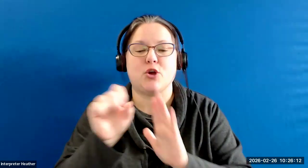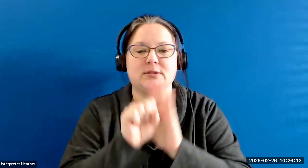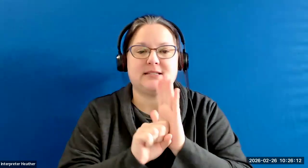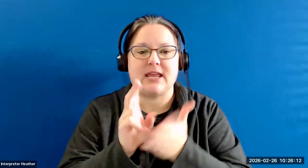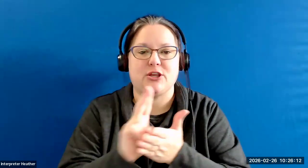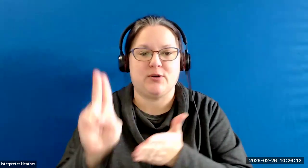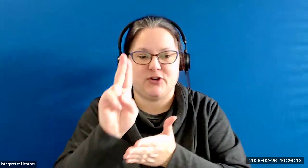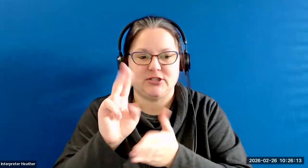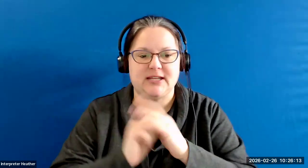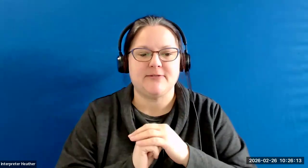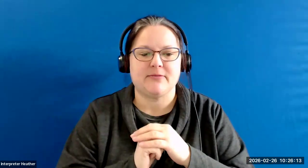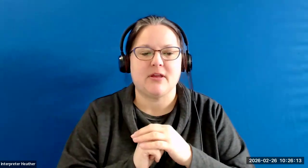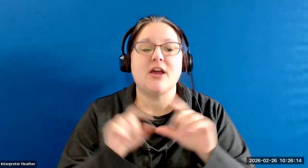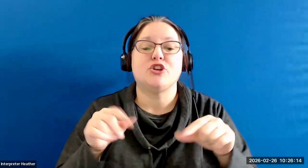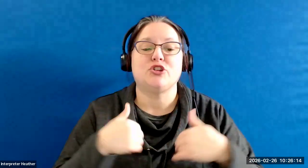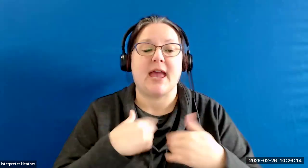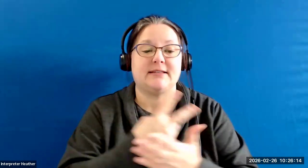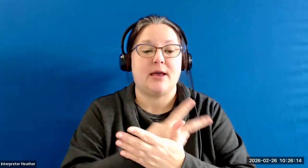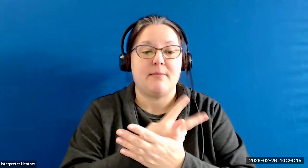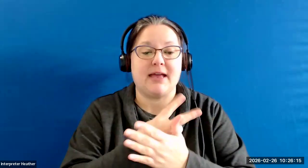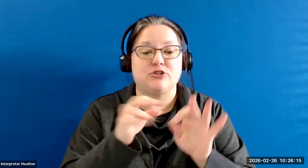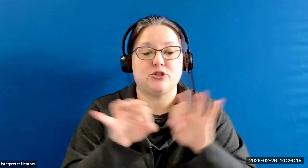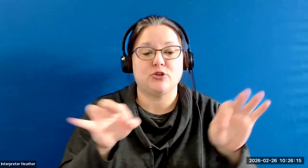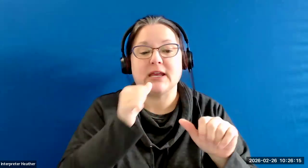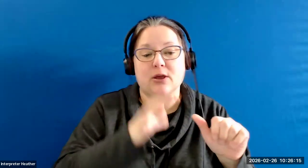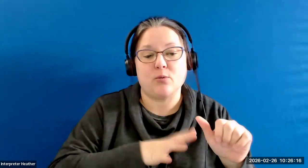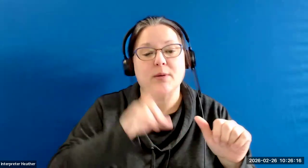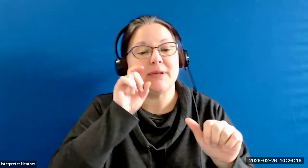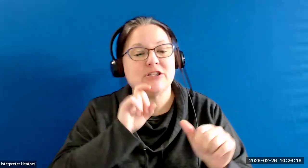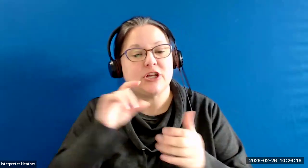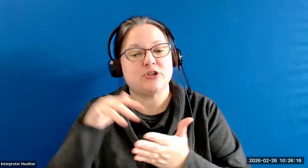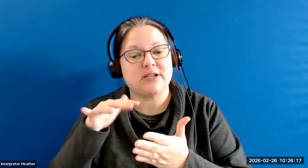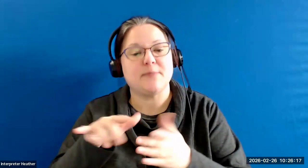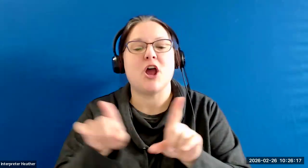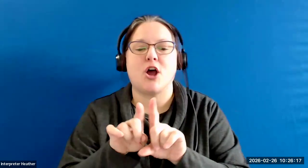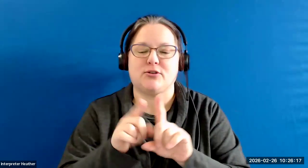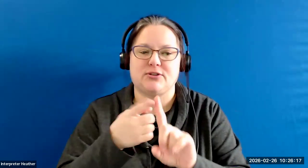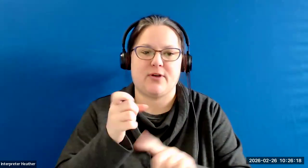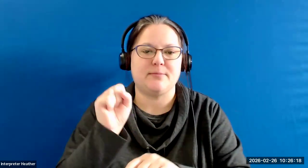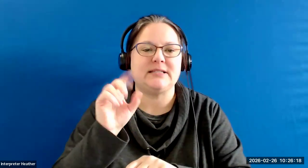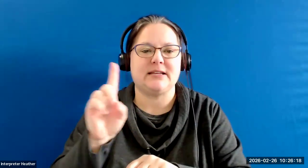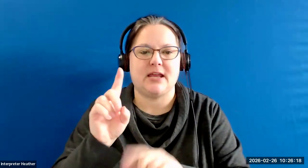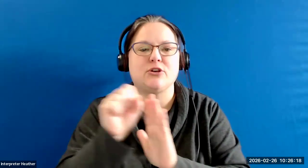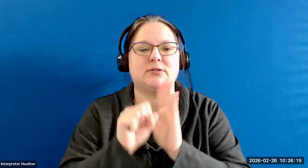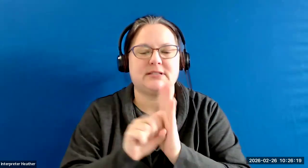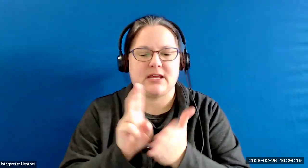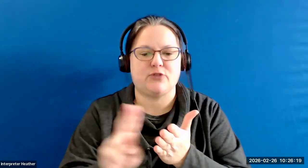University, and a master's in women's gender studies also from San Diego State University.